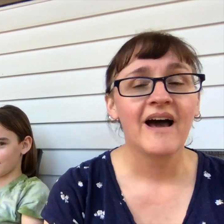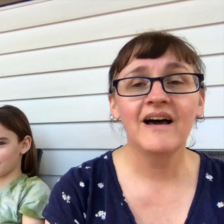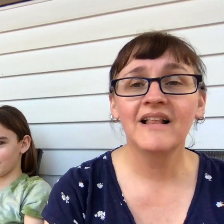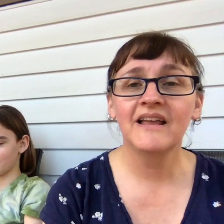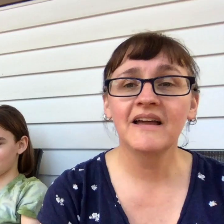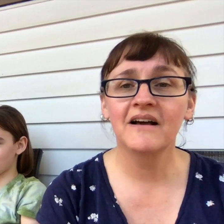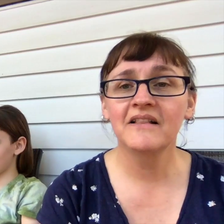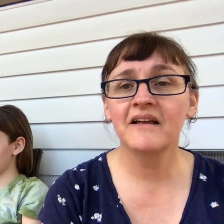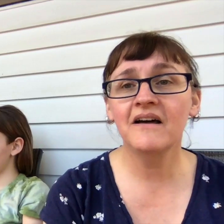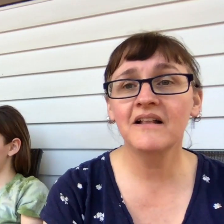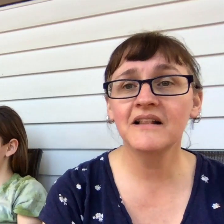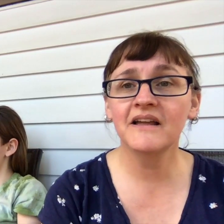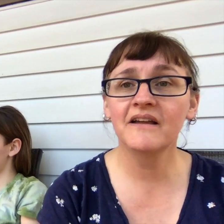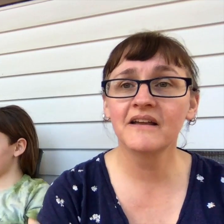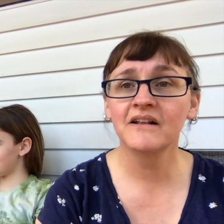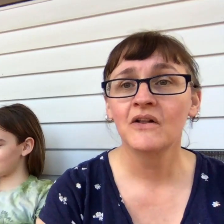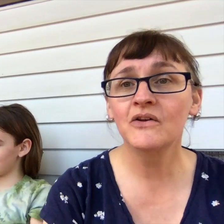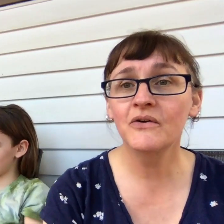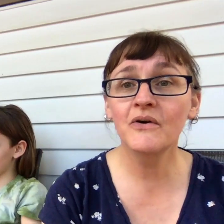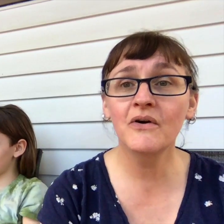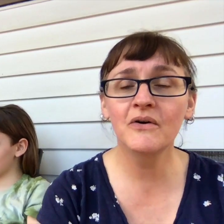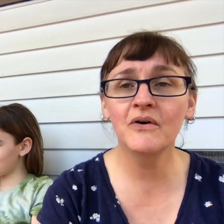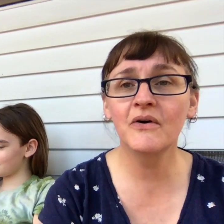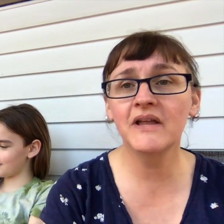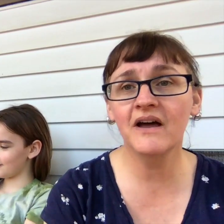Halle, halle, halleluja.